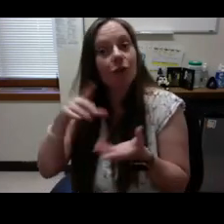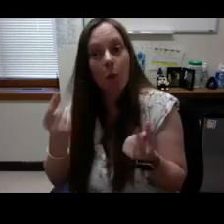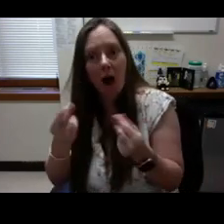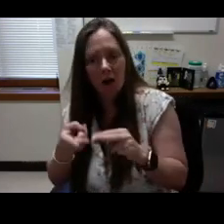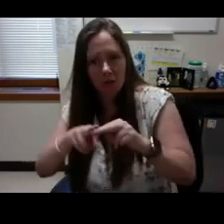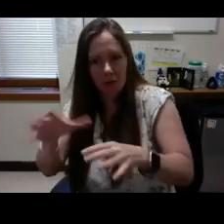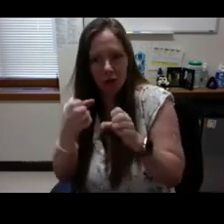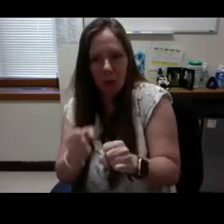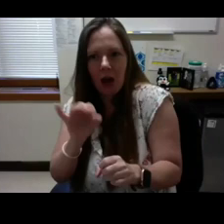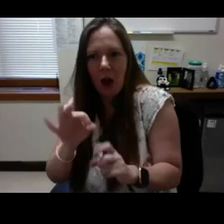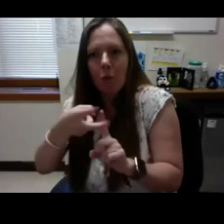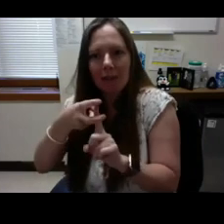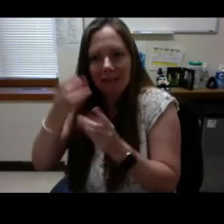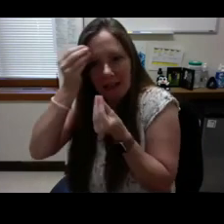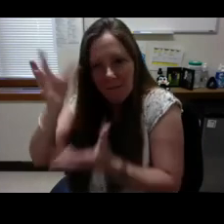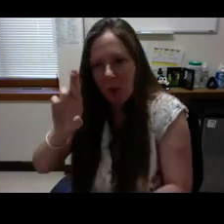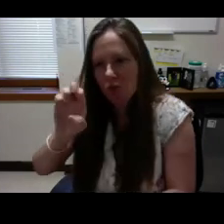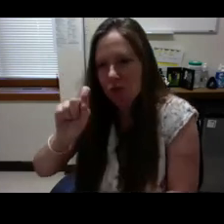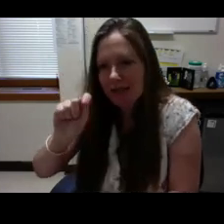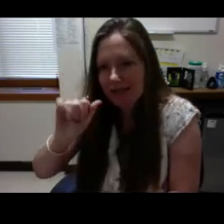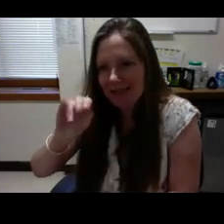exciting, and that repetitiveness